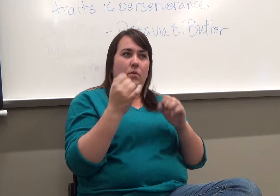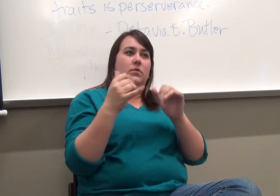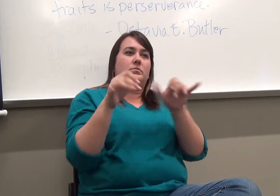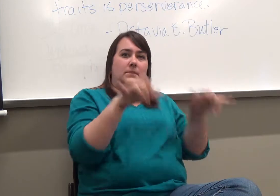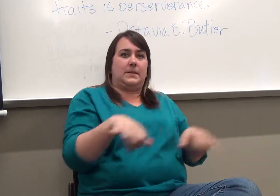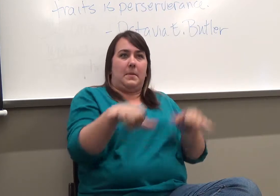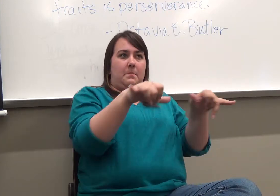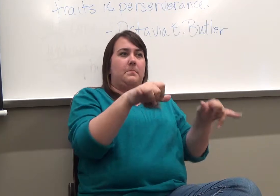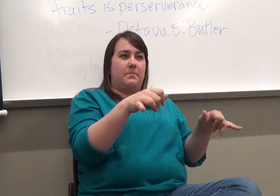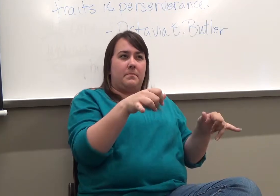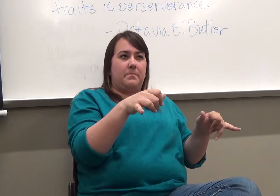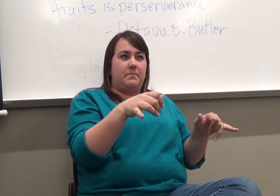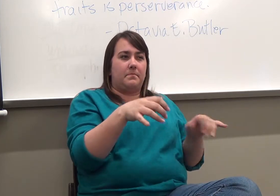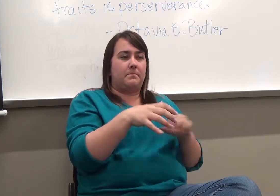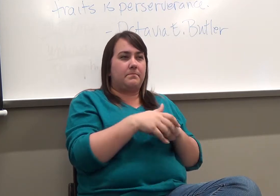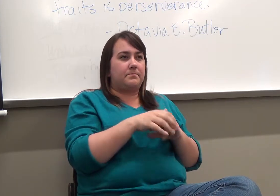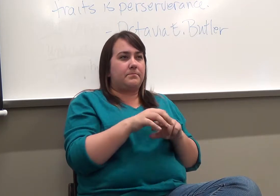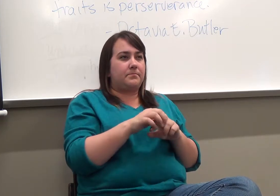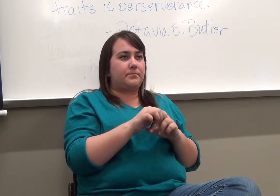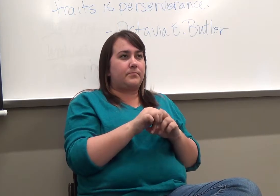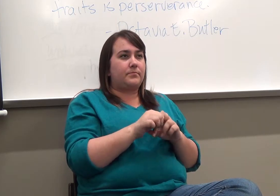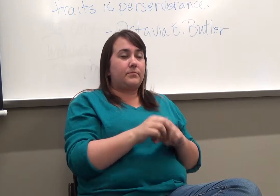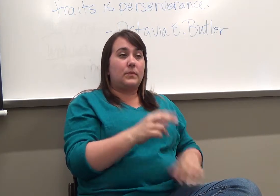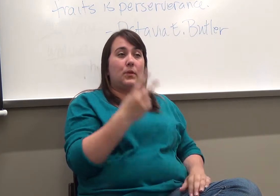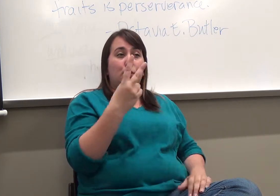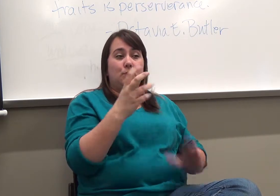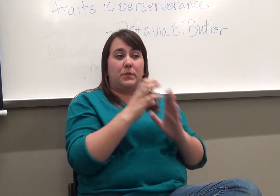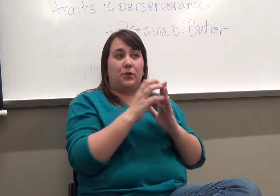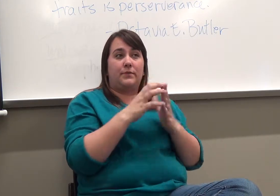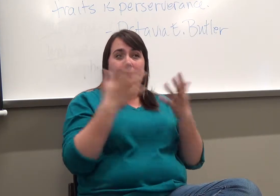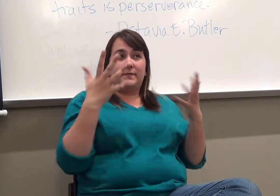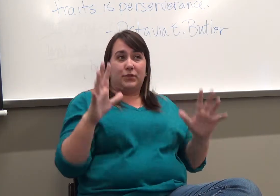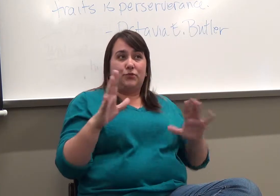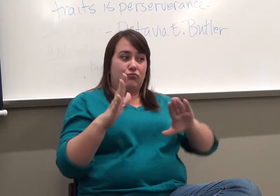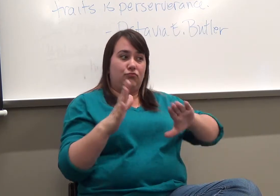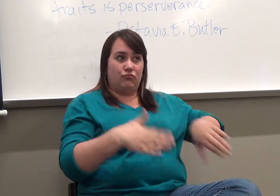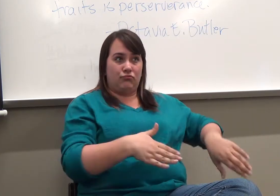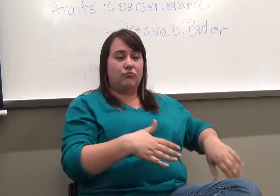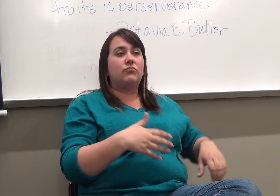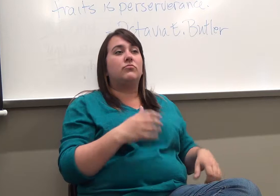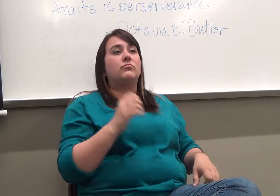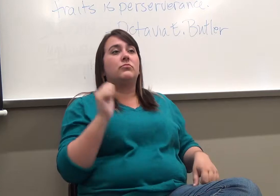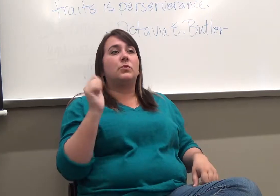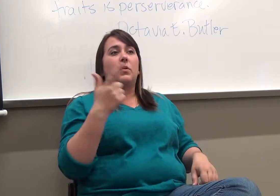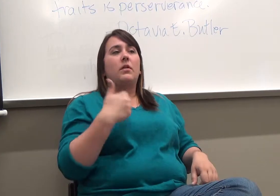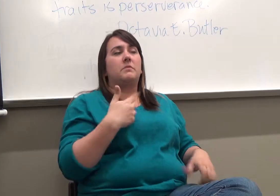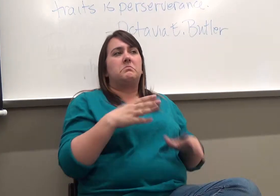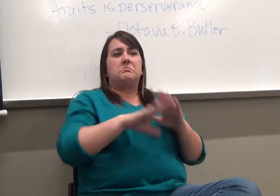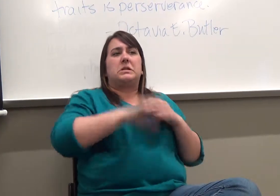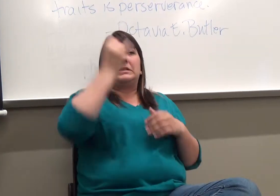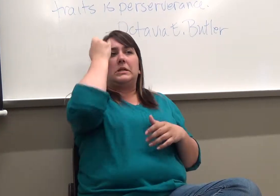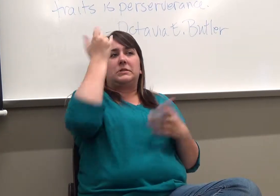that having done those 2 papers, you guys all have the basic idea that a